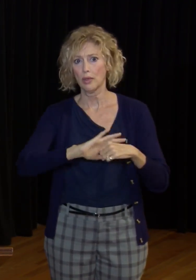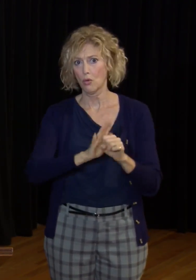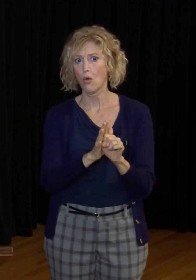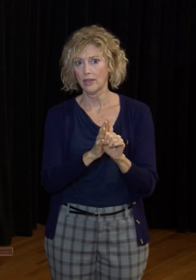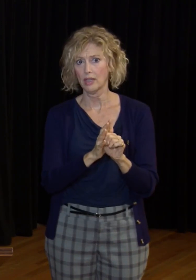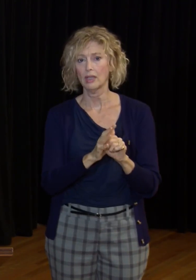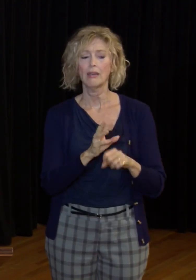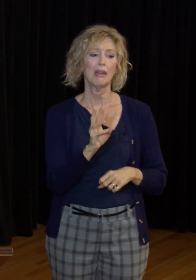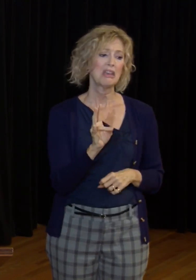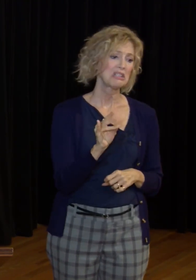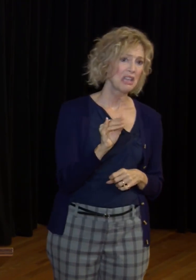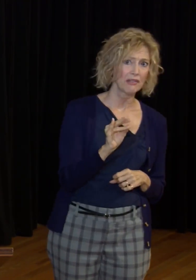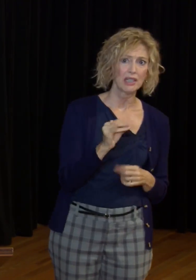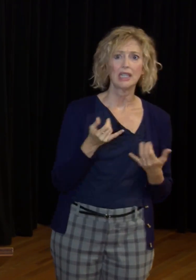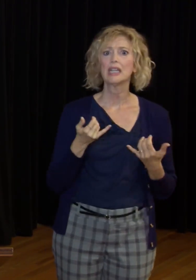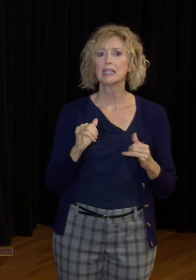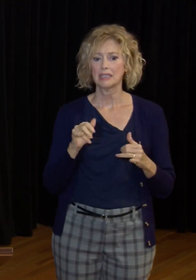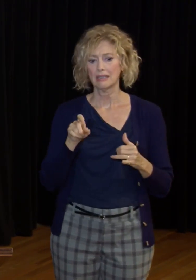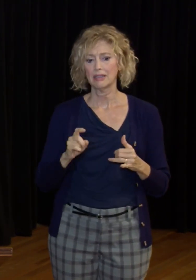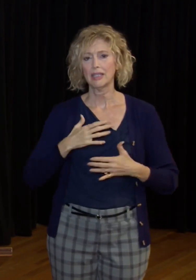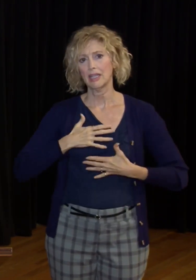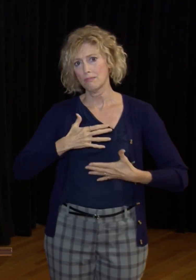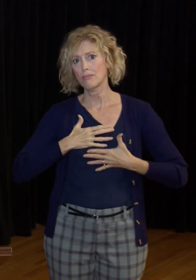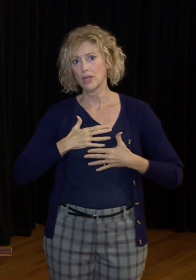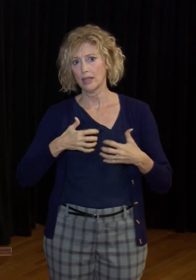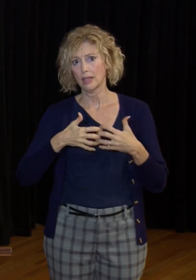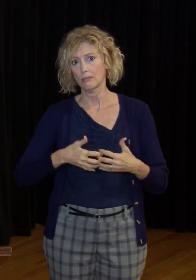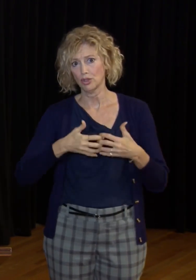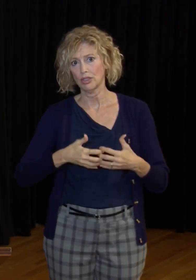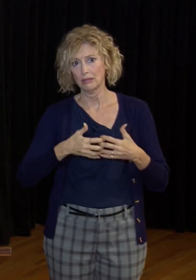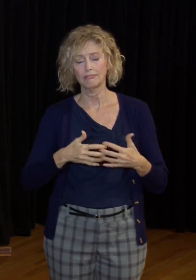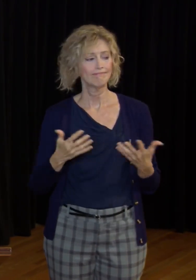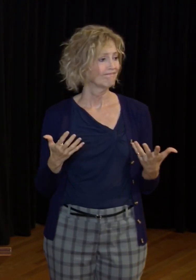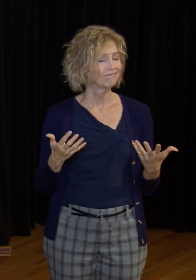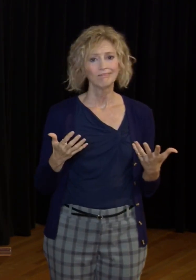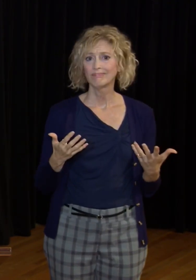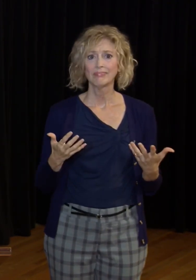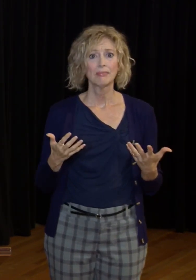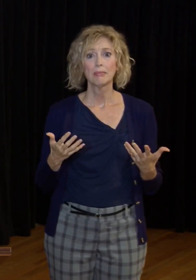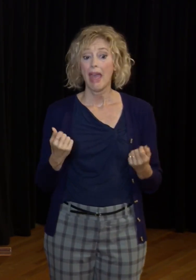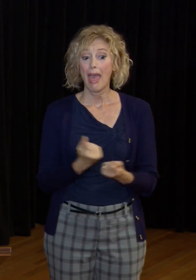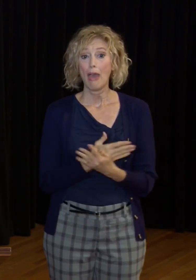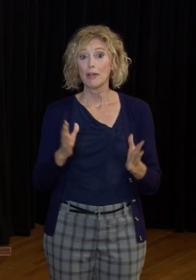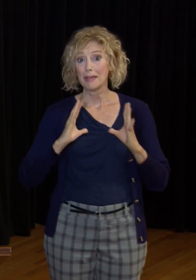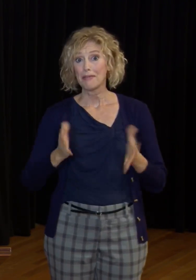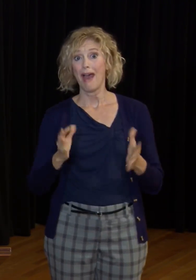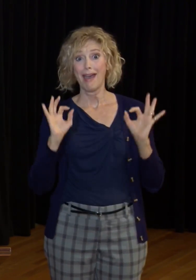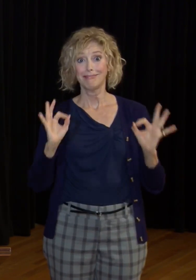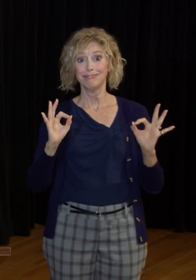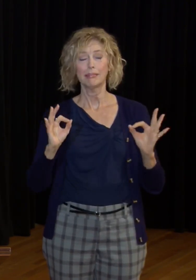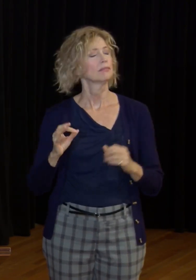70 of those cases are still on ventilators. So, you know, we're not out of the woodwork yet. Yeah,